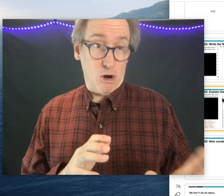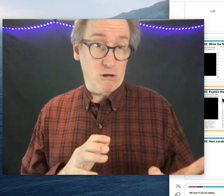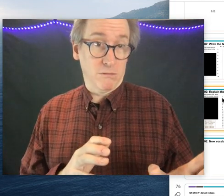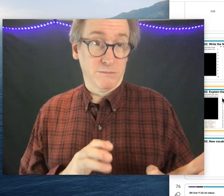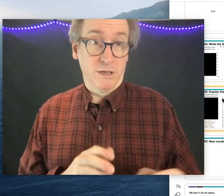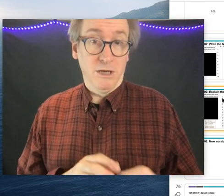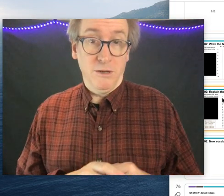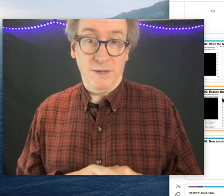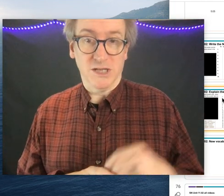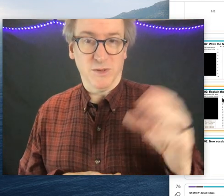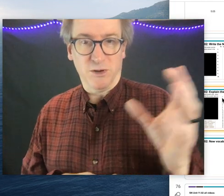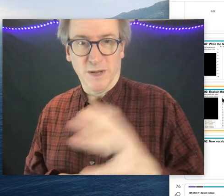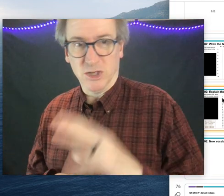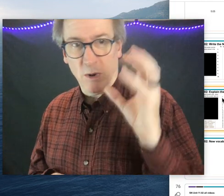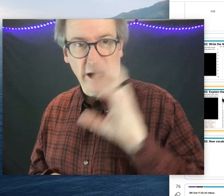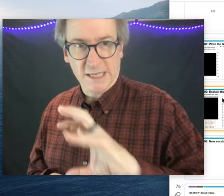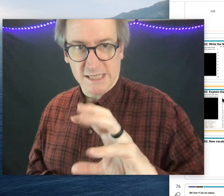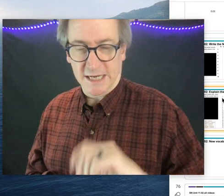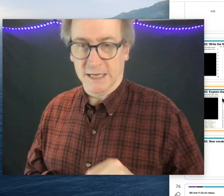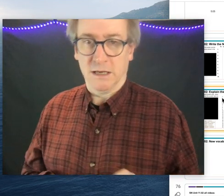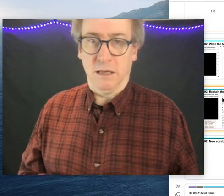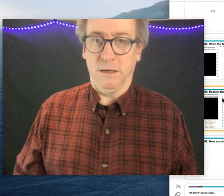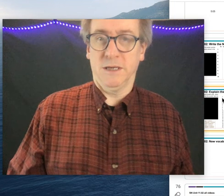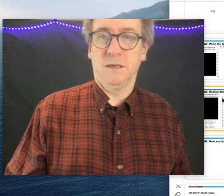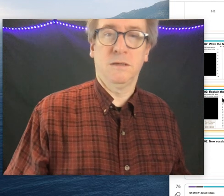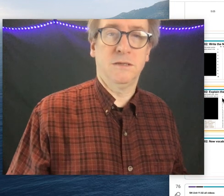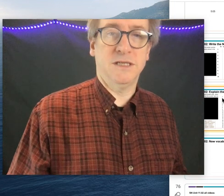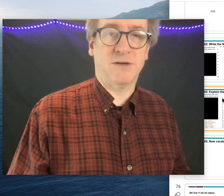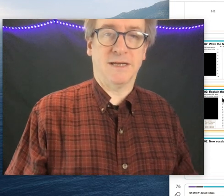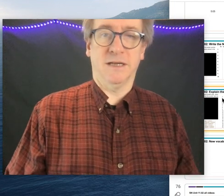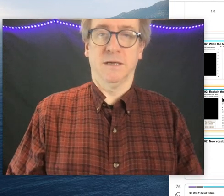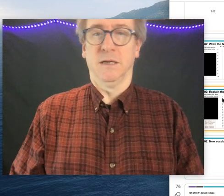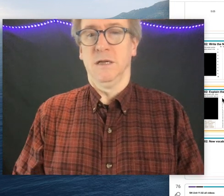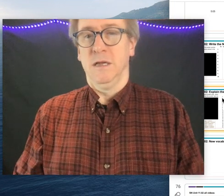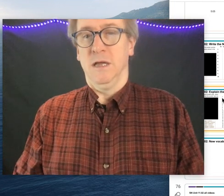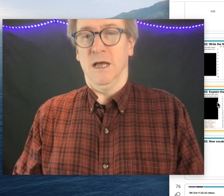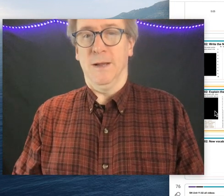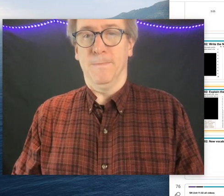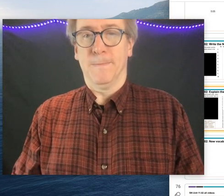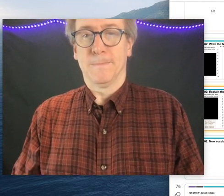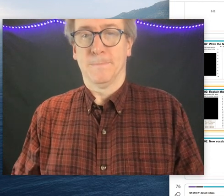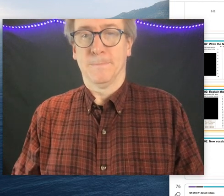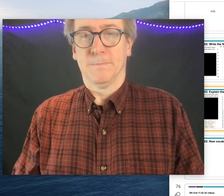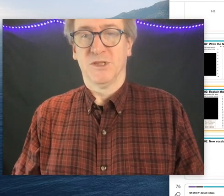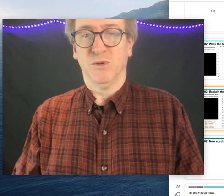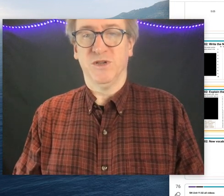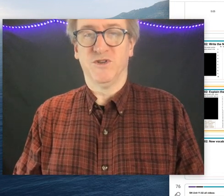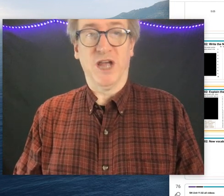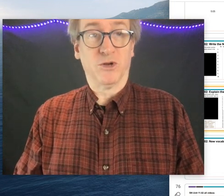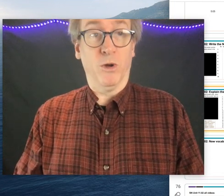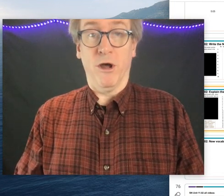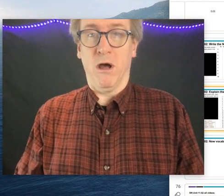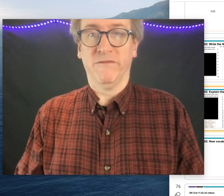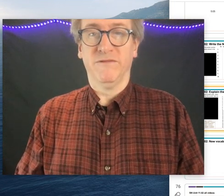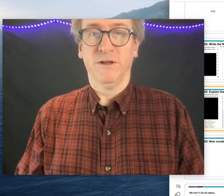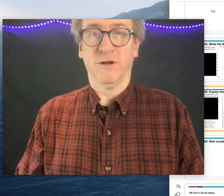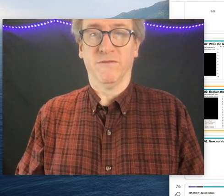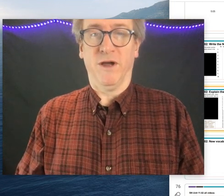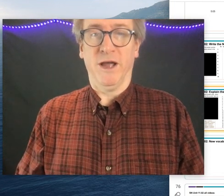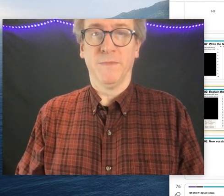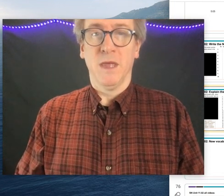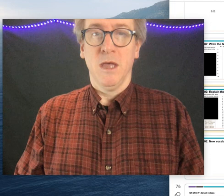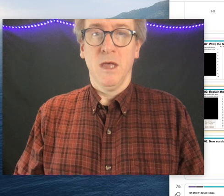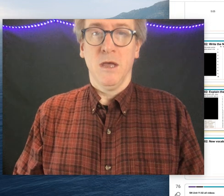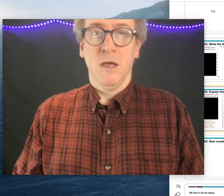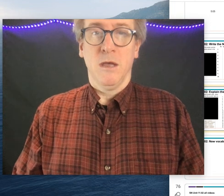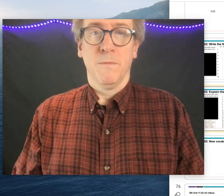there are. Because with there being 20, it's easy to get a little bit distracted. So once you've checked one off, you're